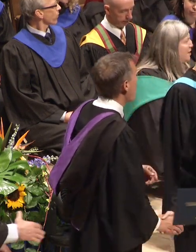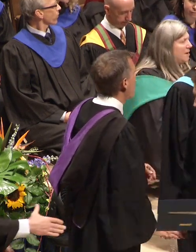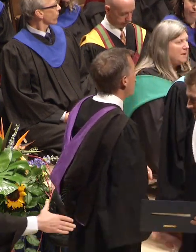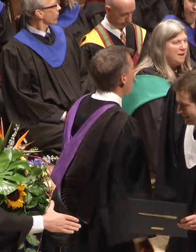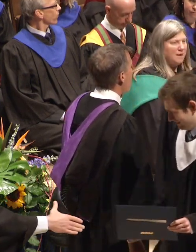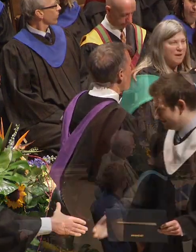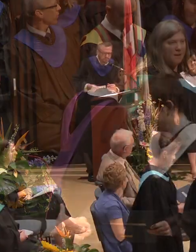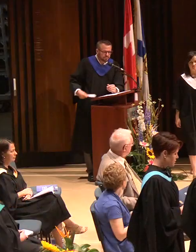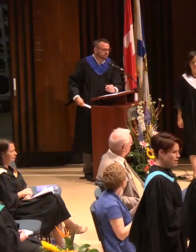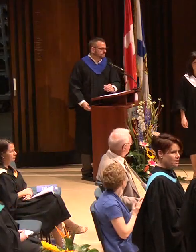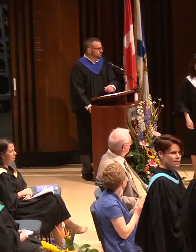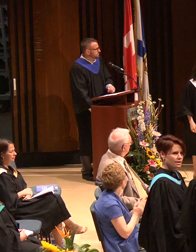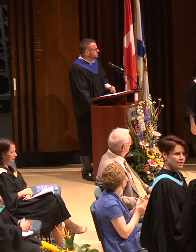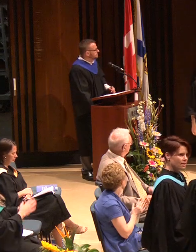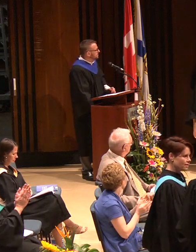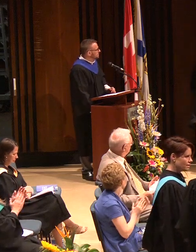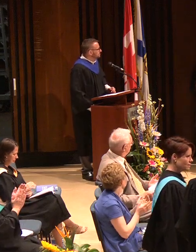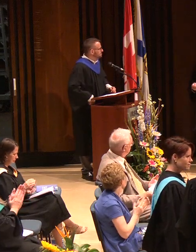Leah Nonamaker.